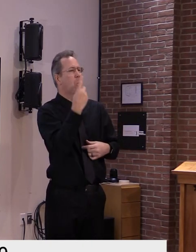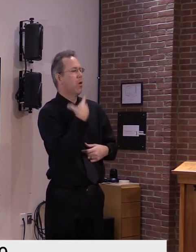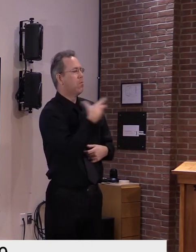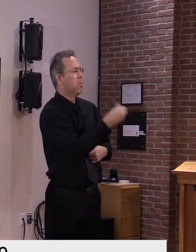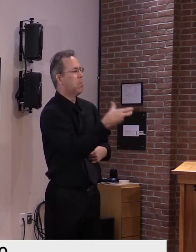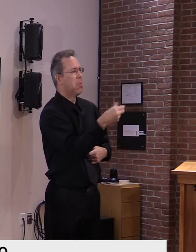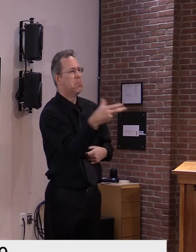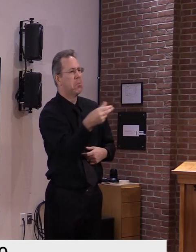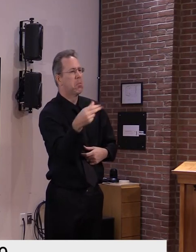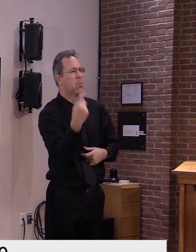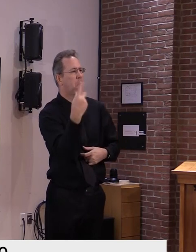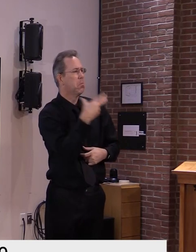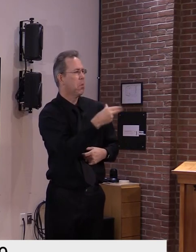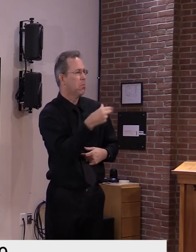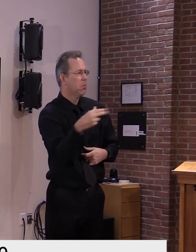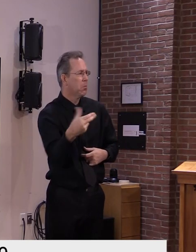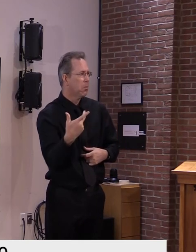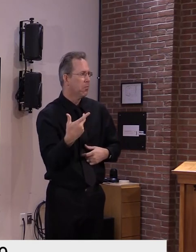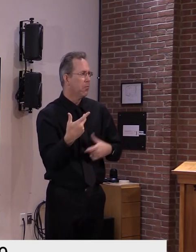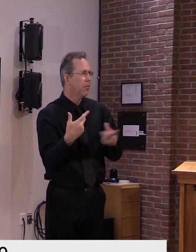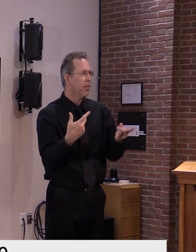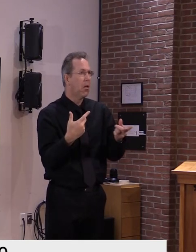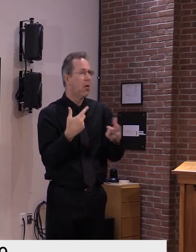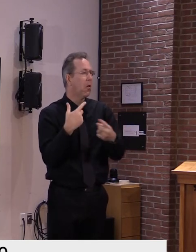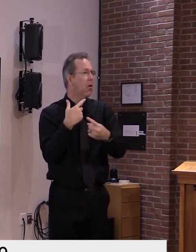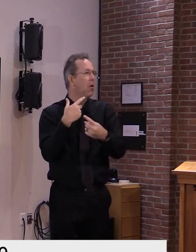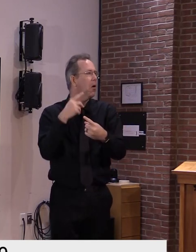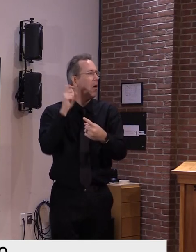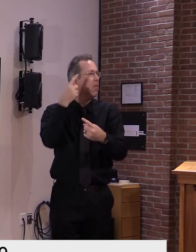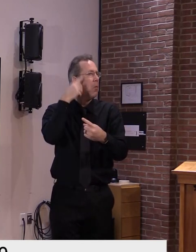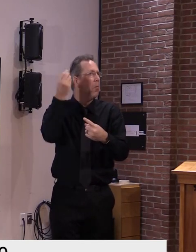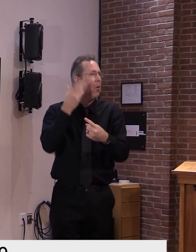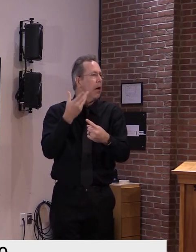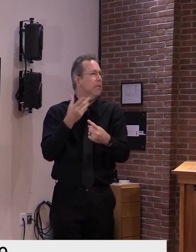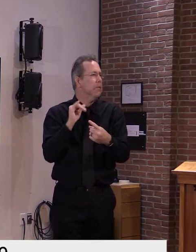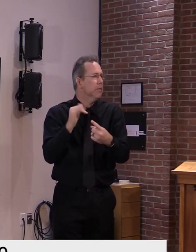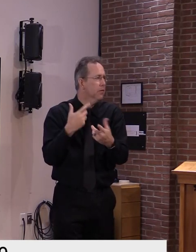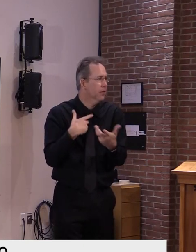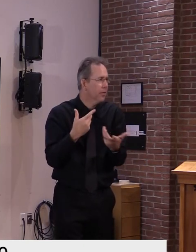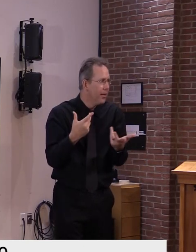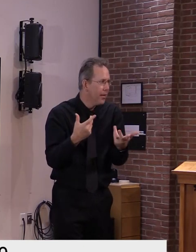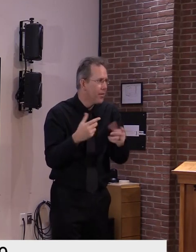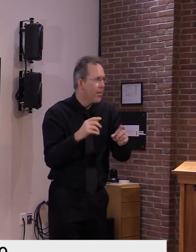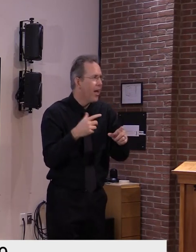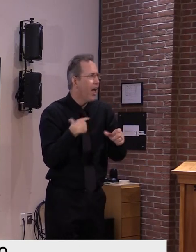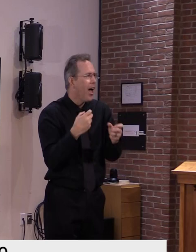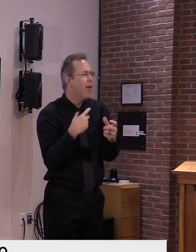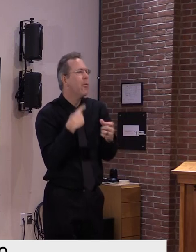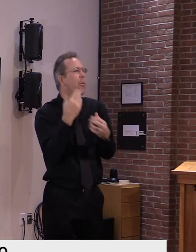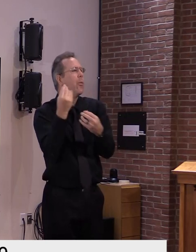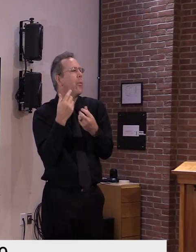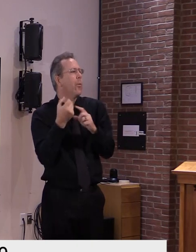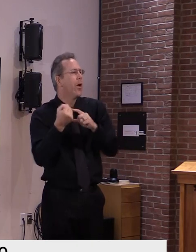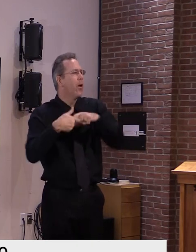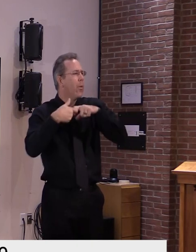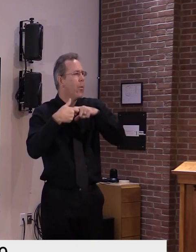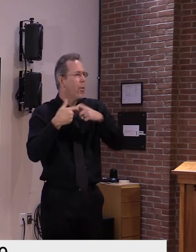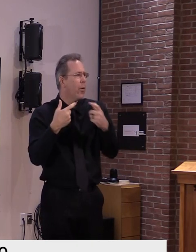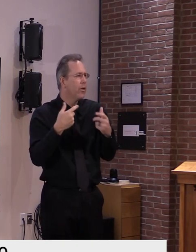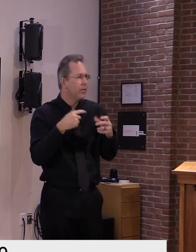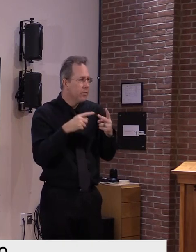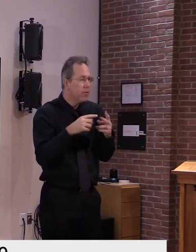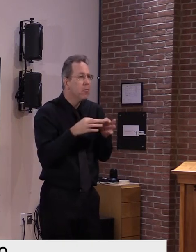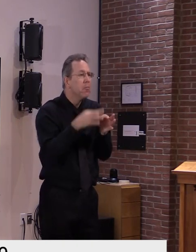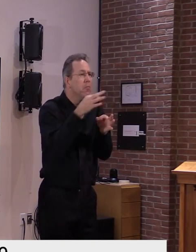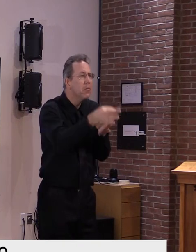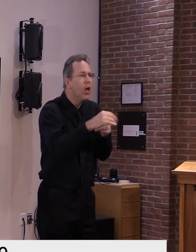for the first dose and holding back for the days that will elapse till the next dose is